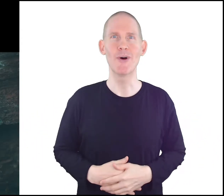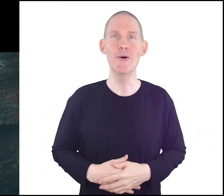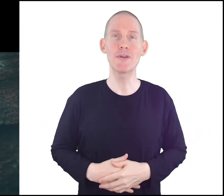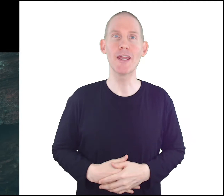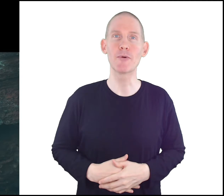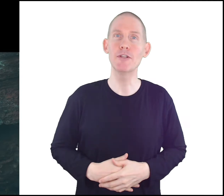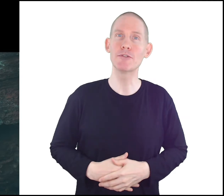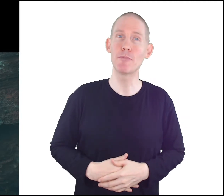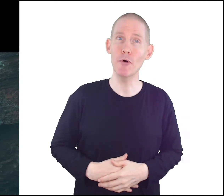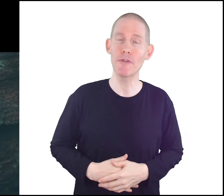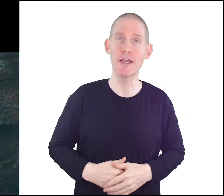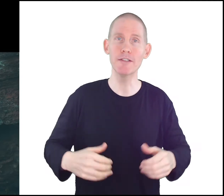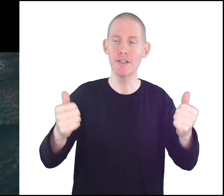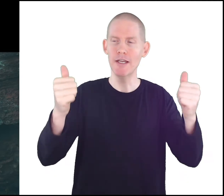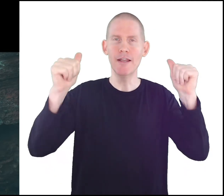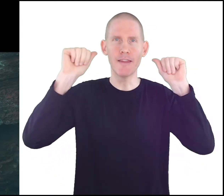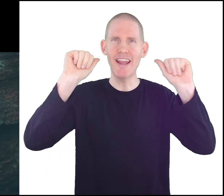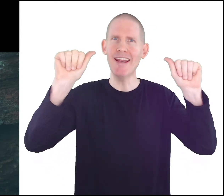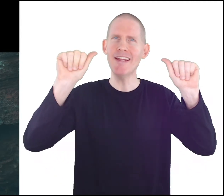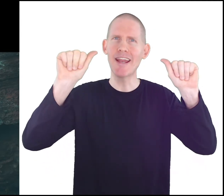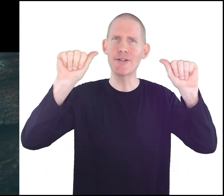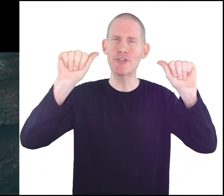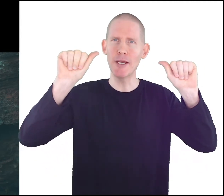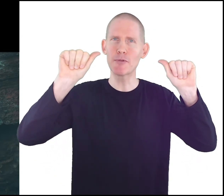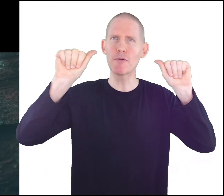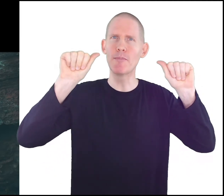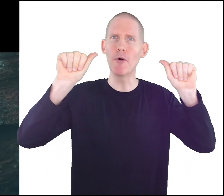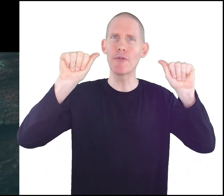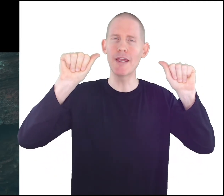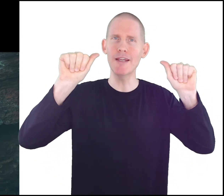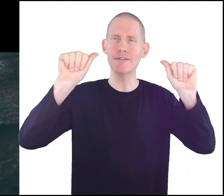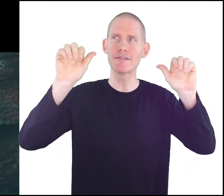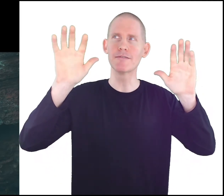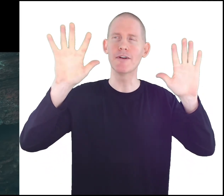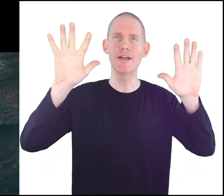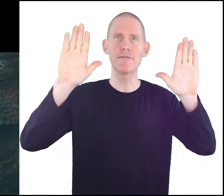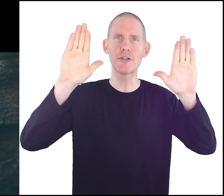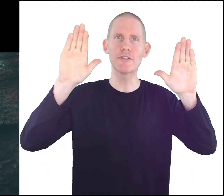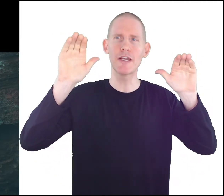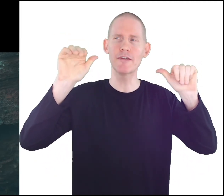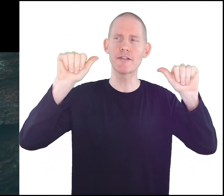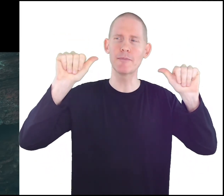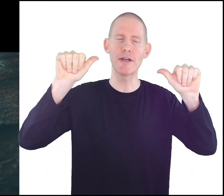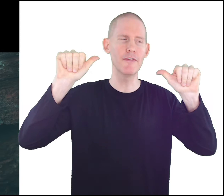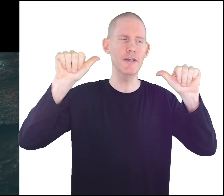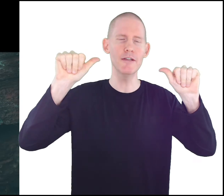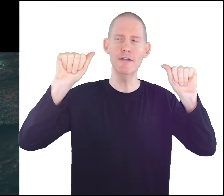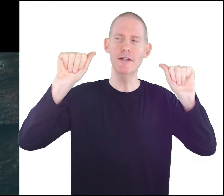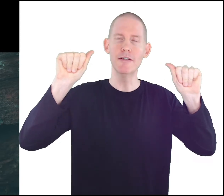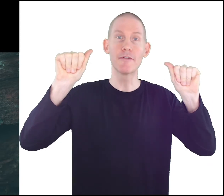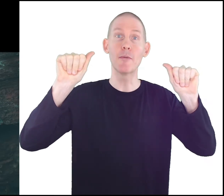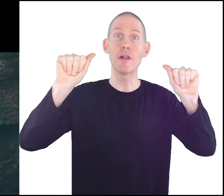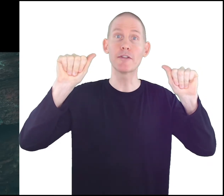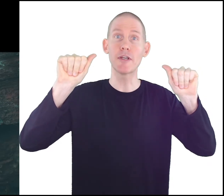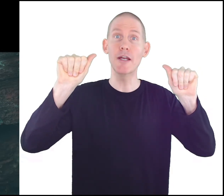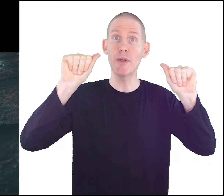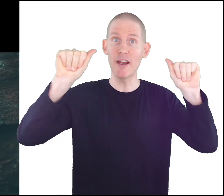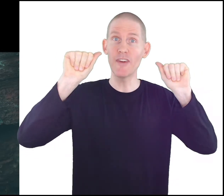Okay, we're going to use both hands. The A hand shapes for both hands, right? Fingers together, come down there. Thumb alongside, we have